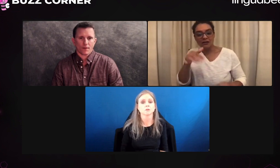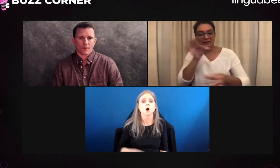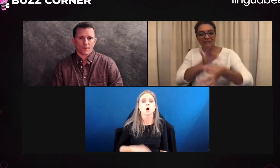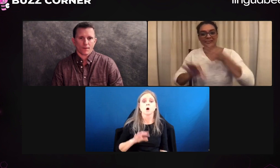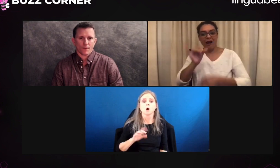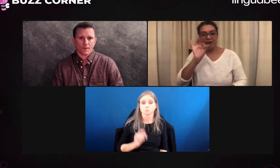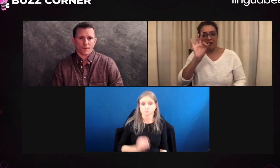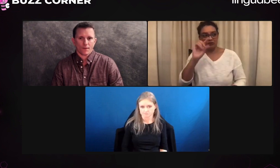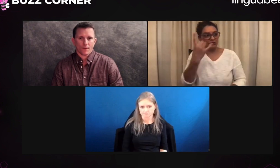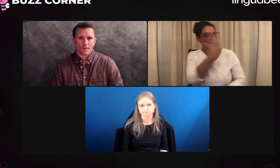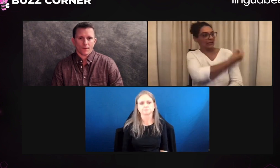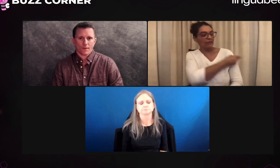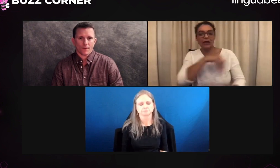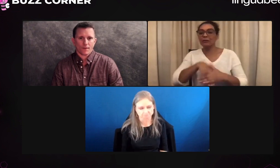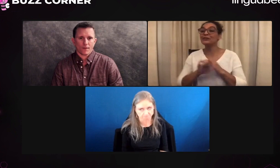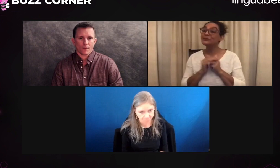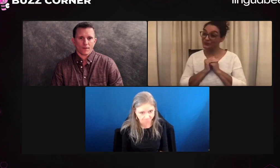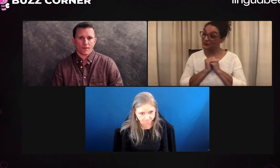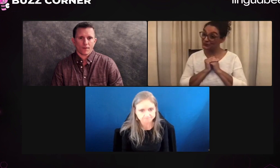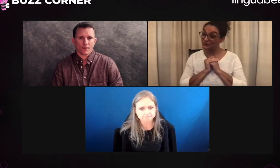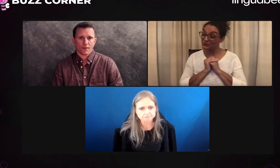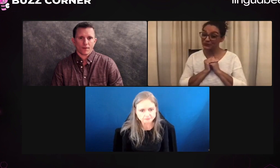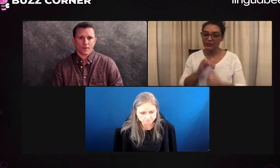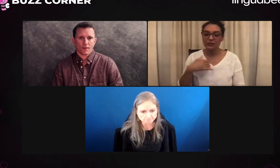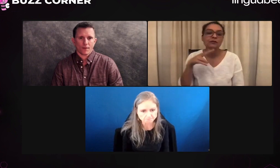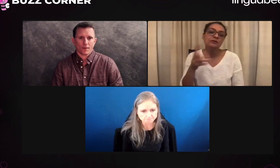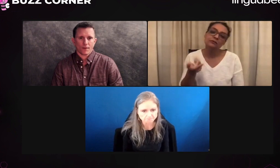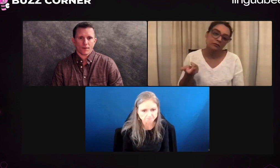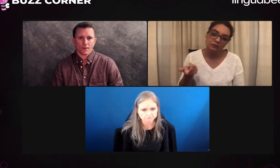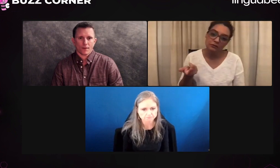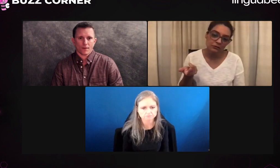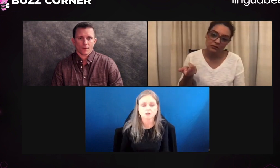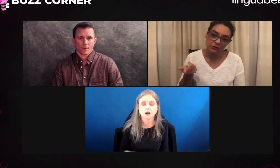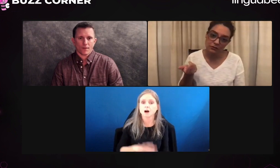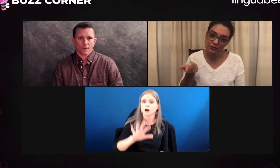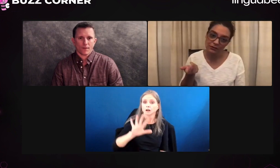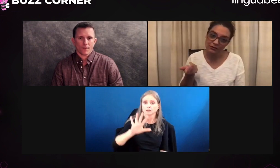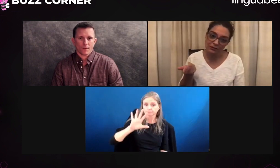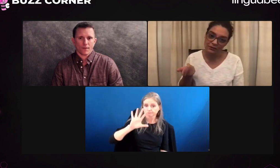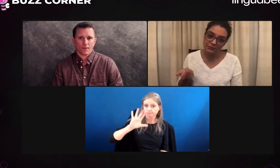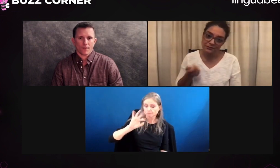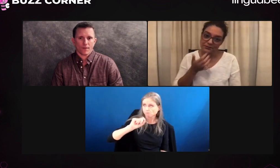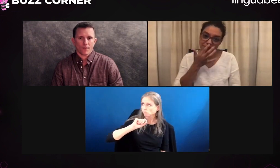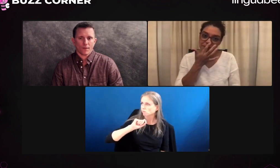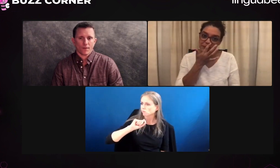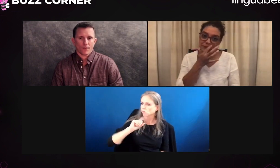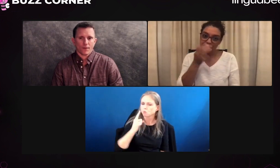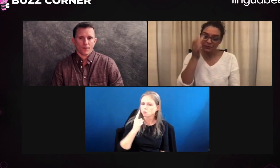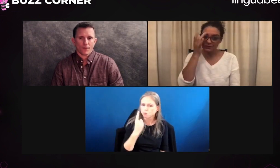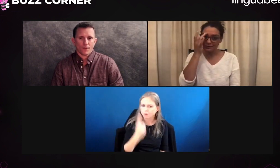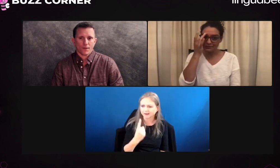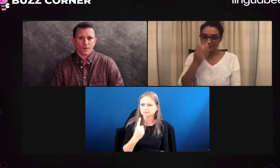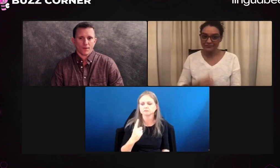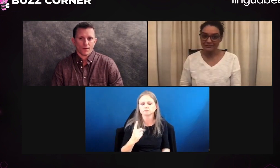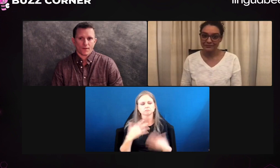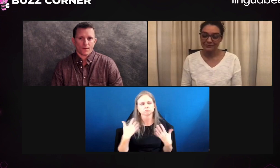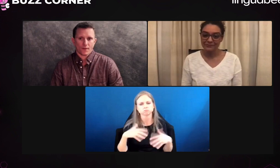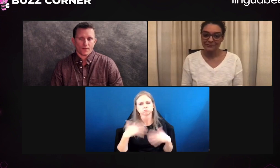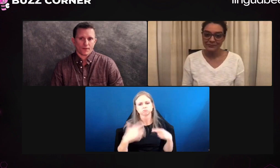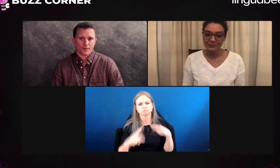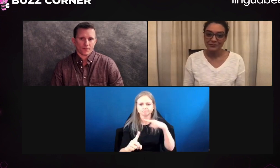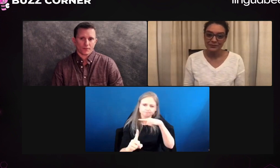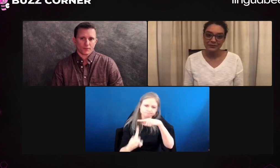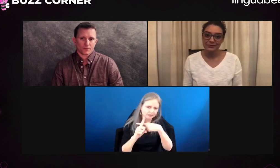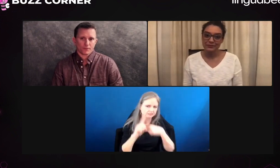understand what it meant. Let me give you the finger Oh, spelled option. But if you just say, oh, okay, you got this, and I'm leaving the room, that opportunity